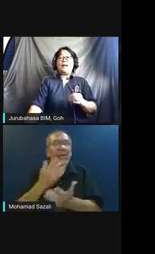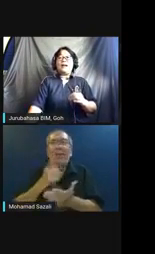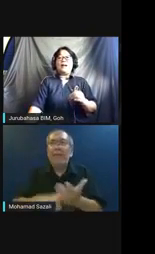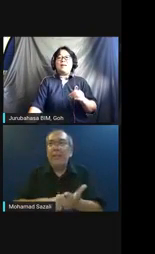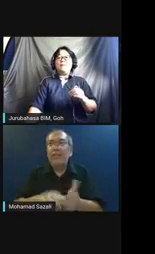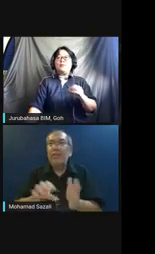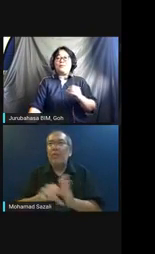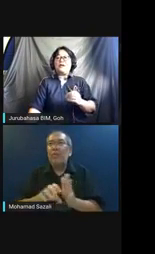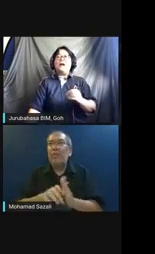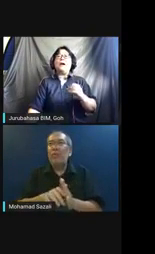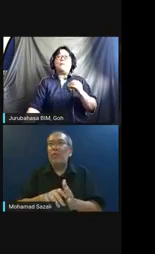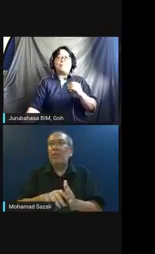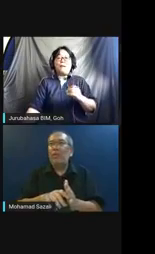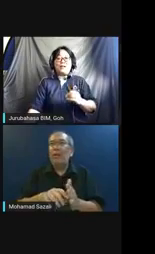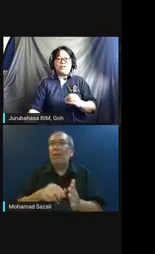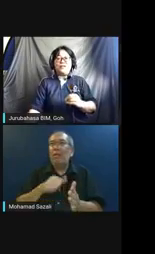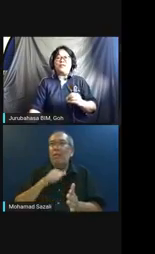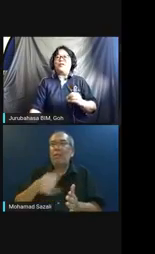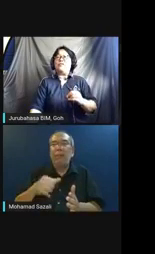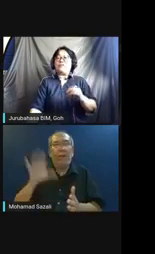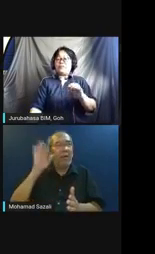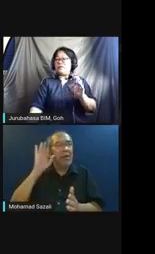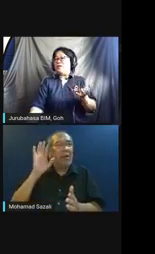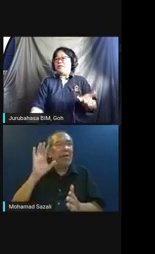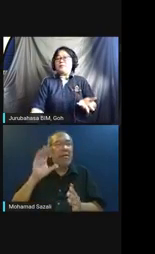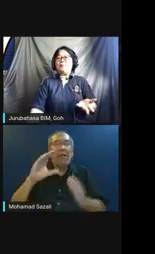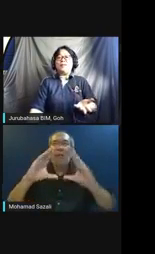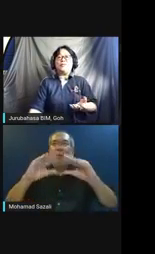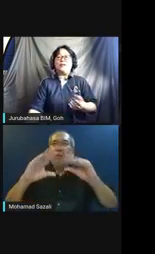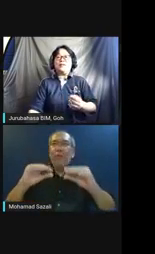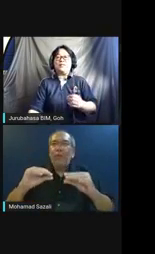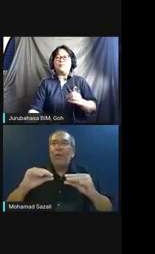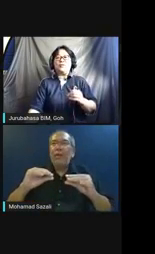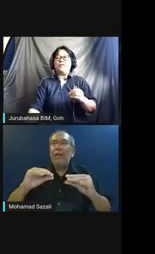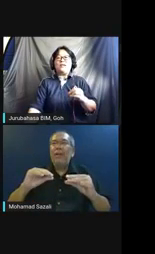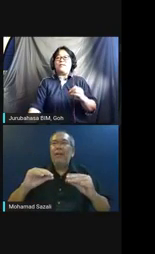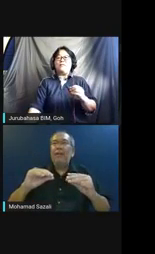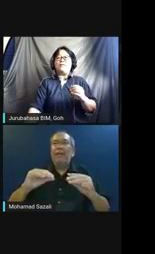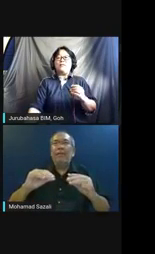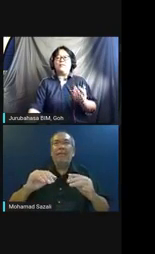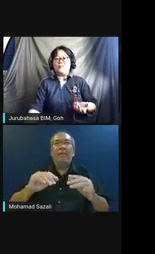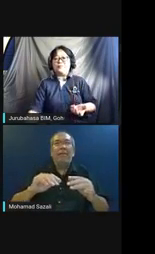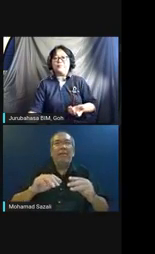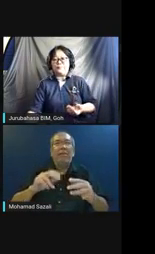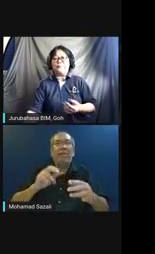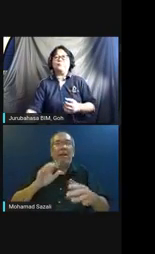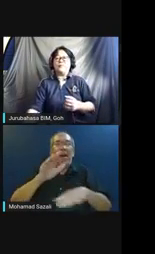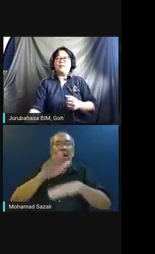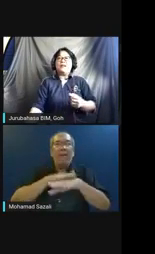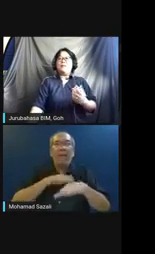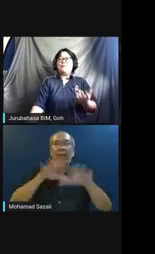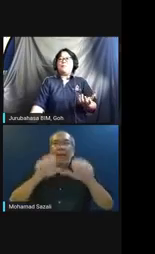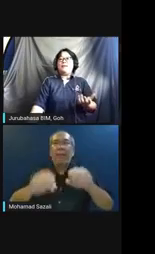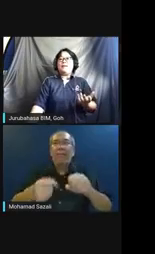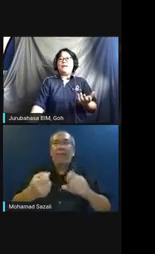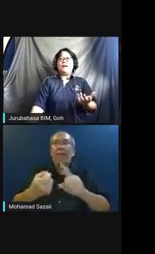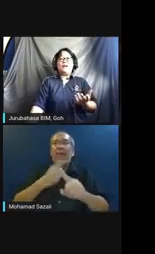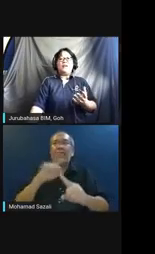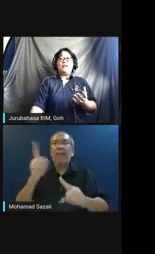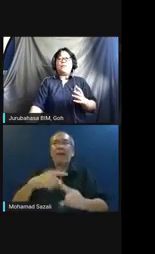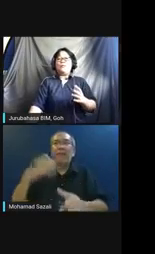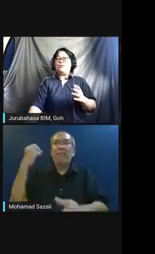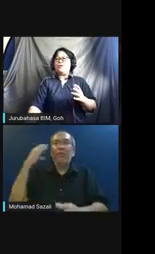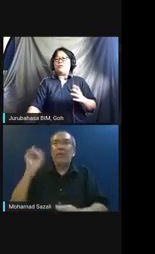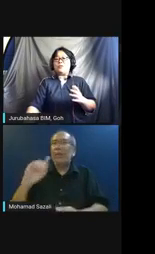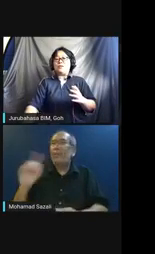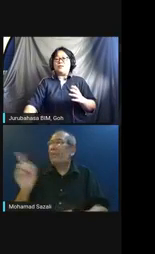that they are able to hear partially on, or sometimes we call it, we don't hear it very good. Maybe